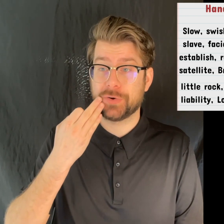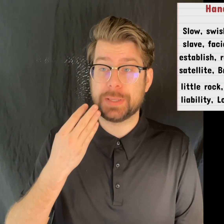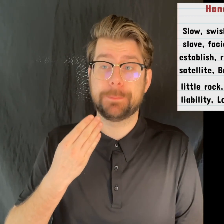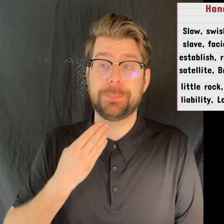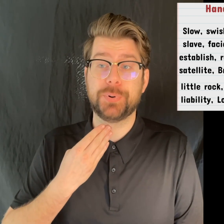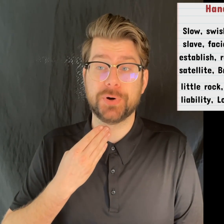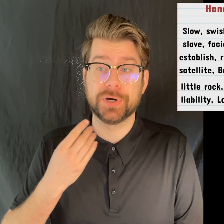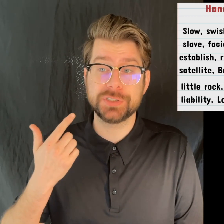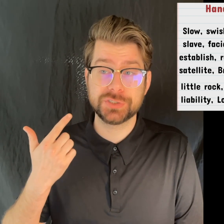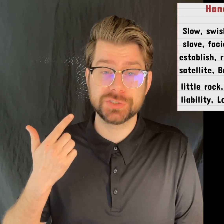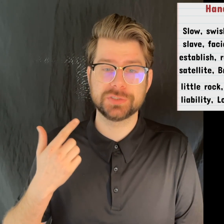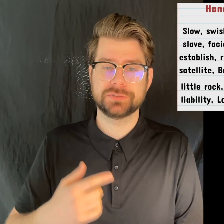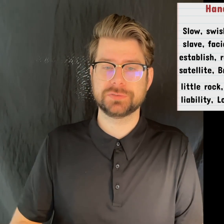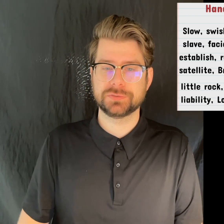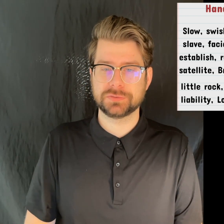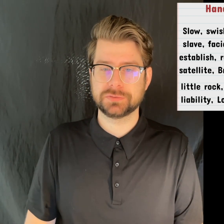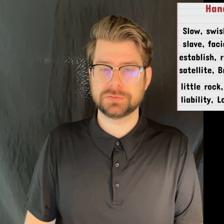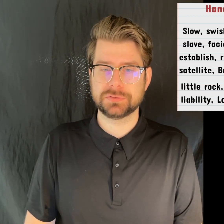raspberry bush,